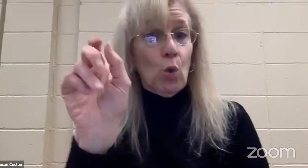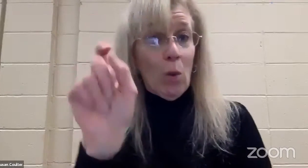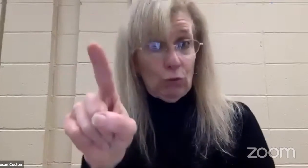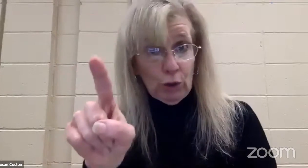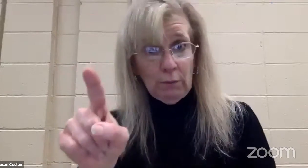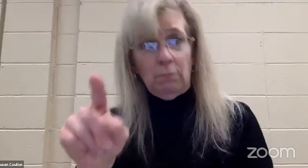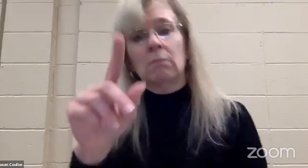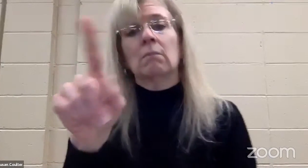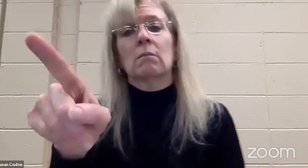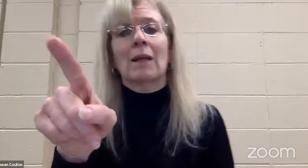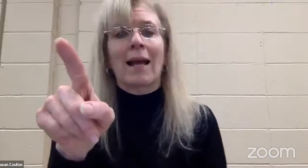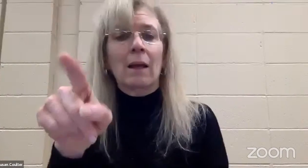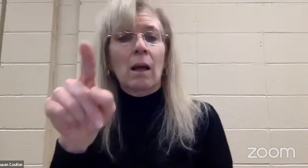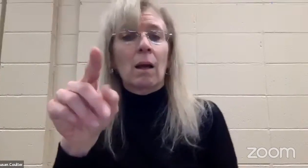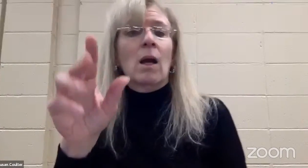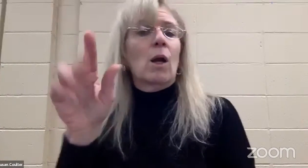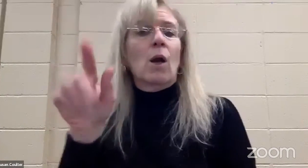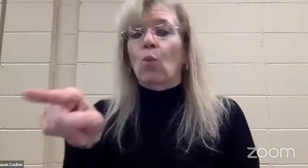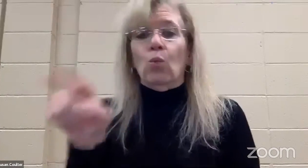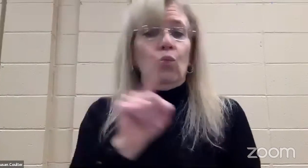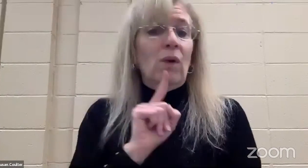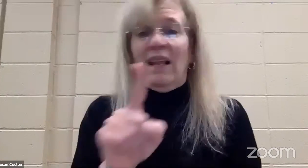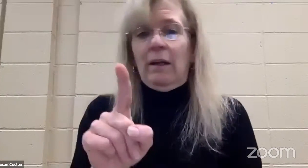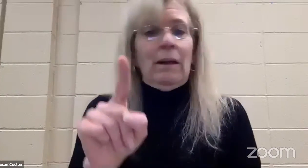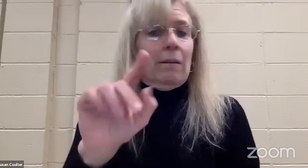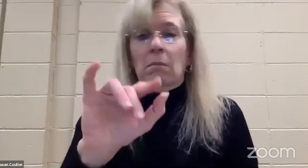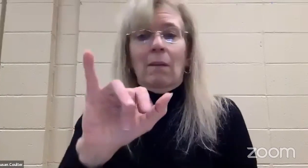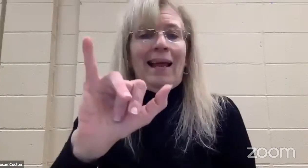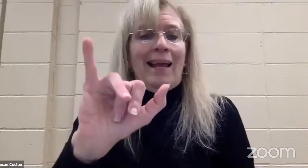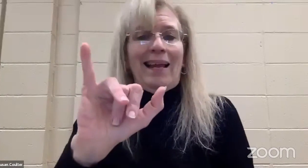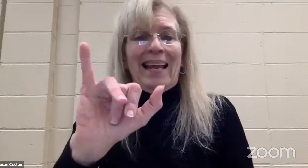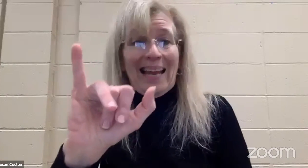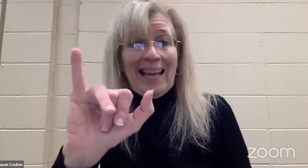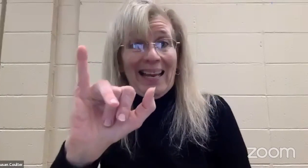that's a good question. Okay. Really,